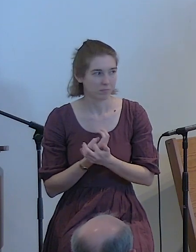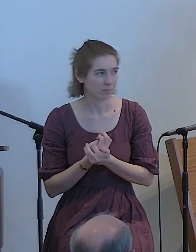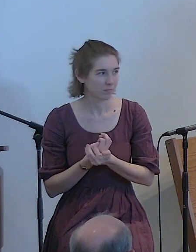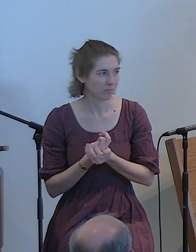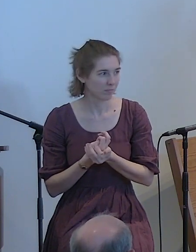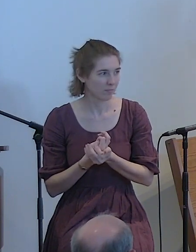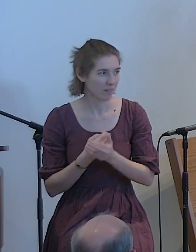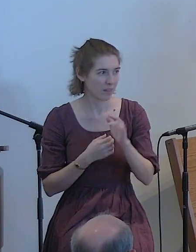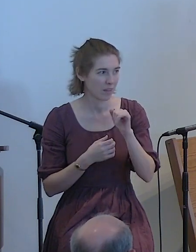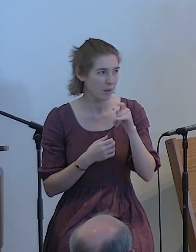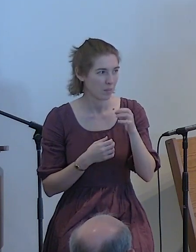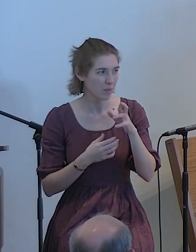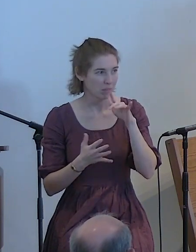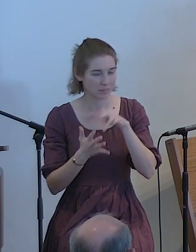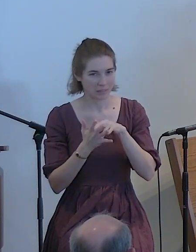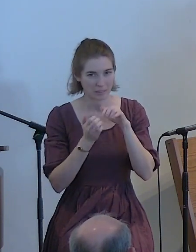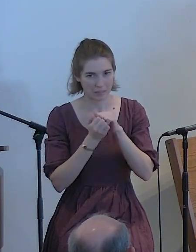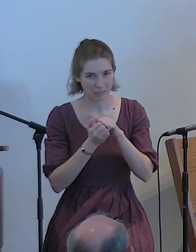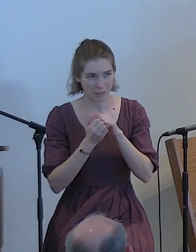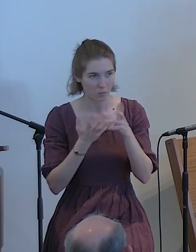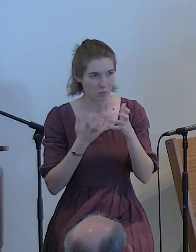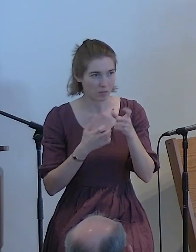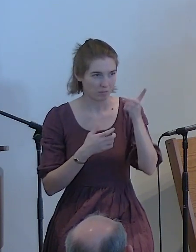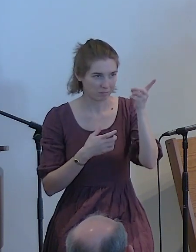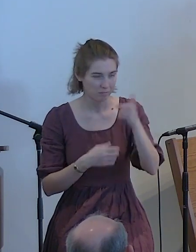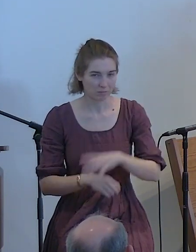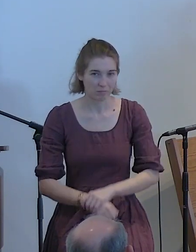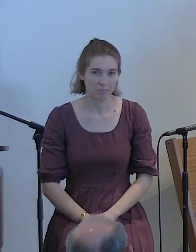in the upper room studying together.